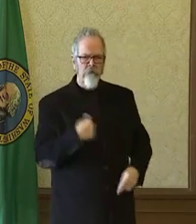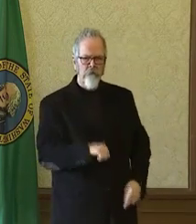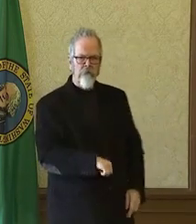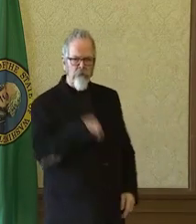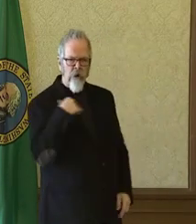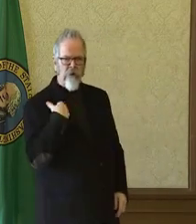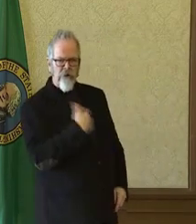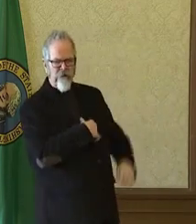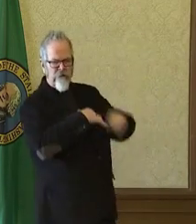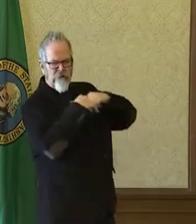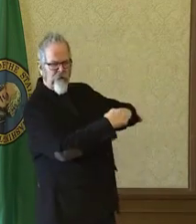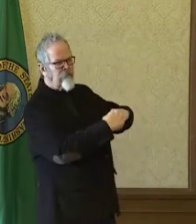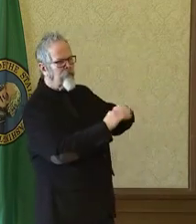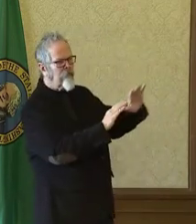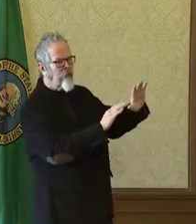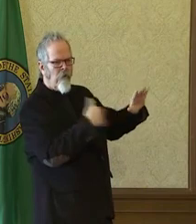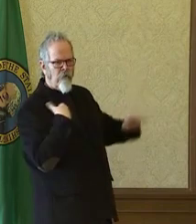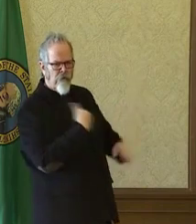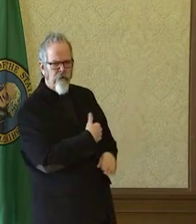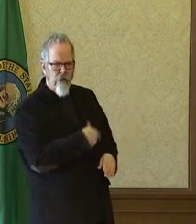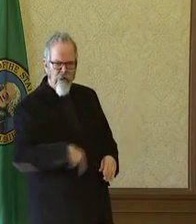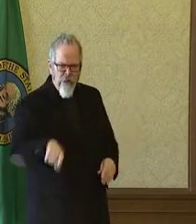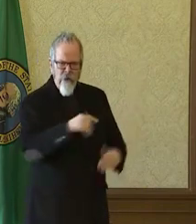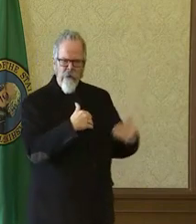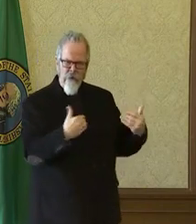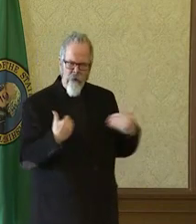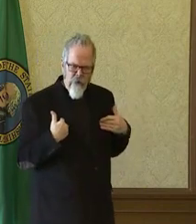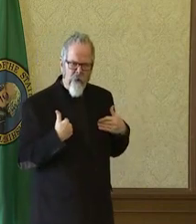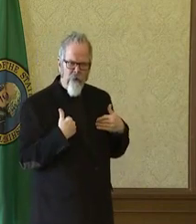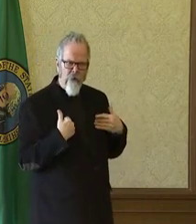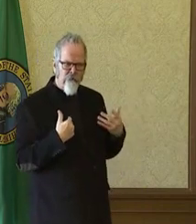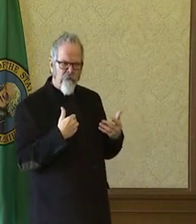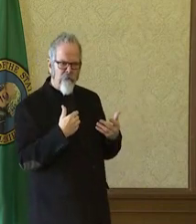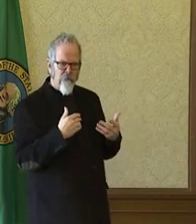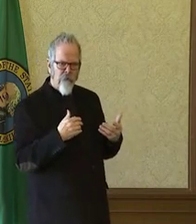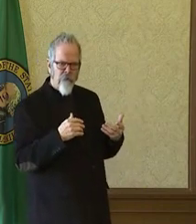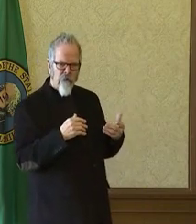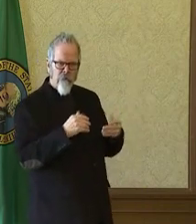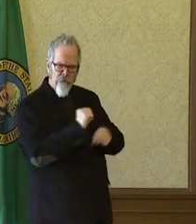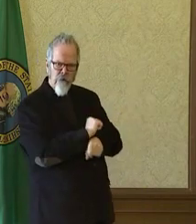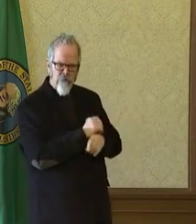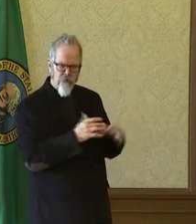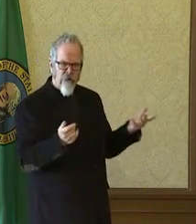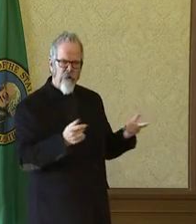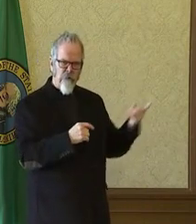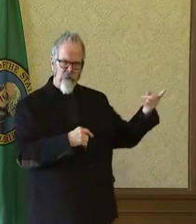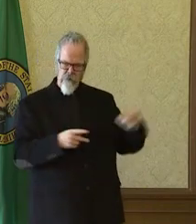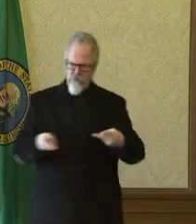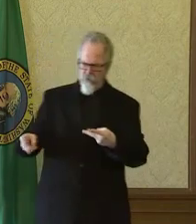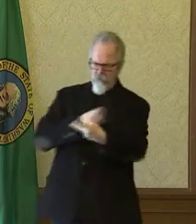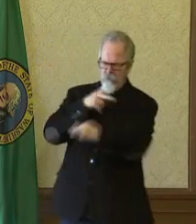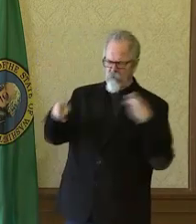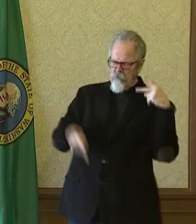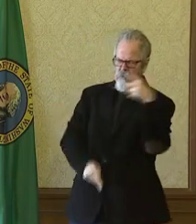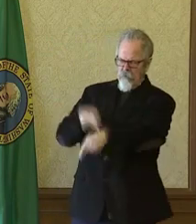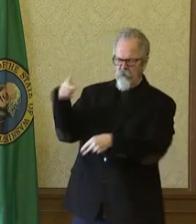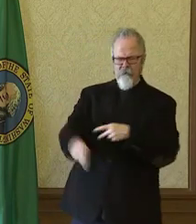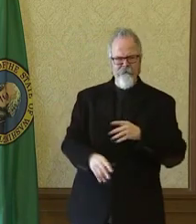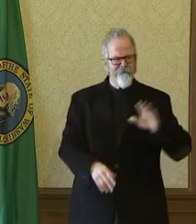to take away health care from 800,000 people in the state of Washington. That will be something good coming out of